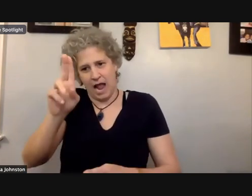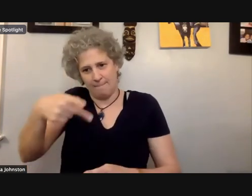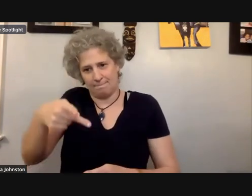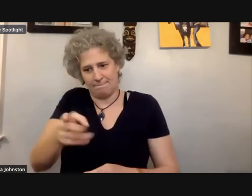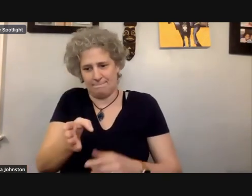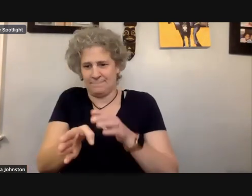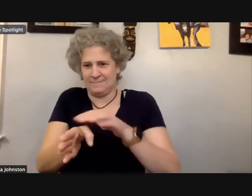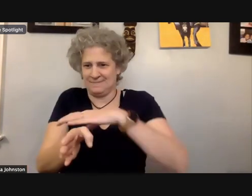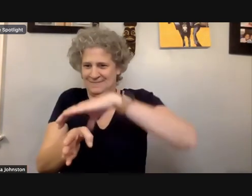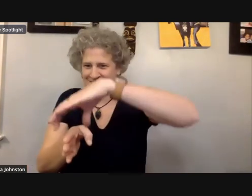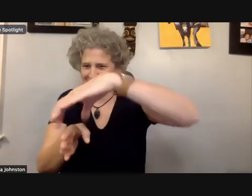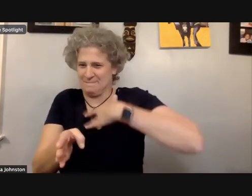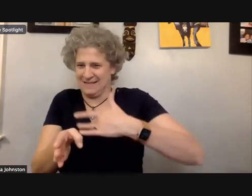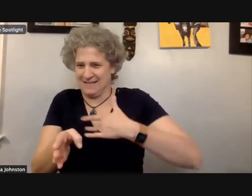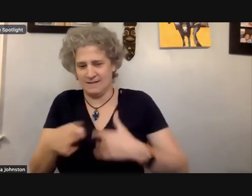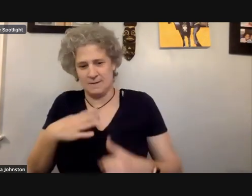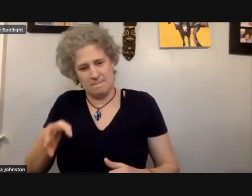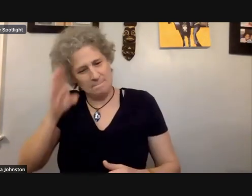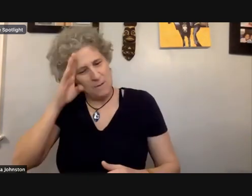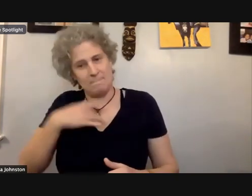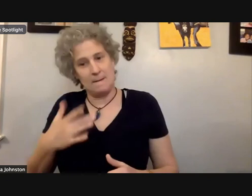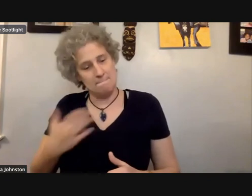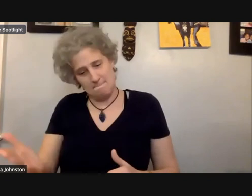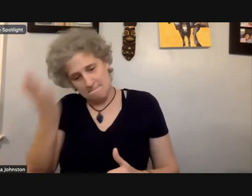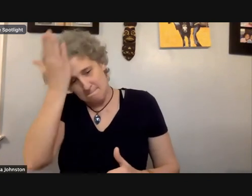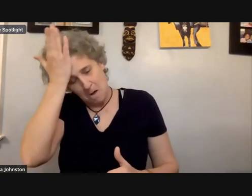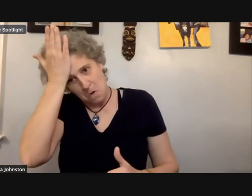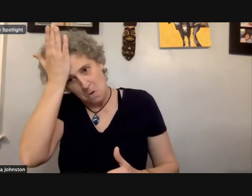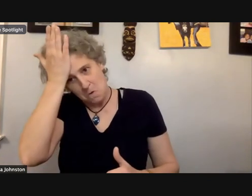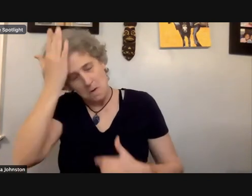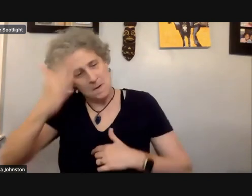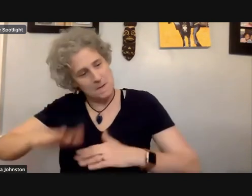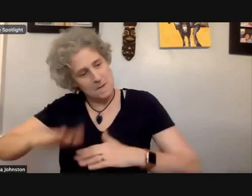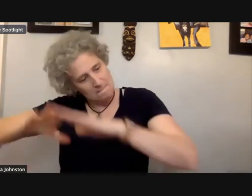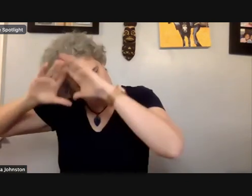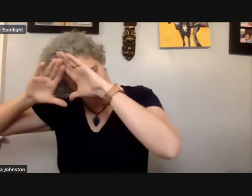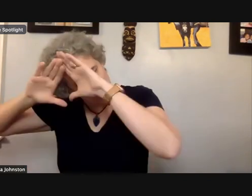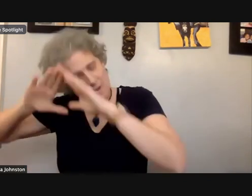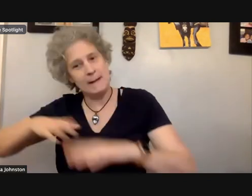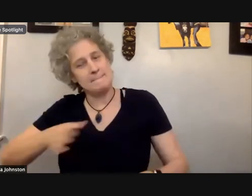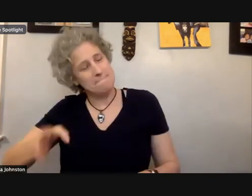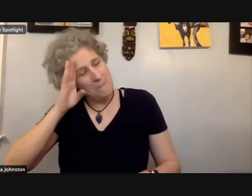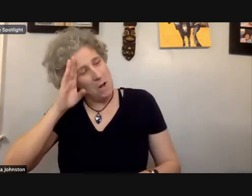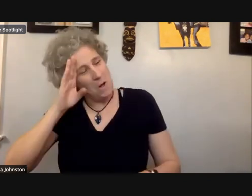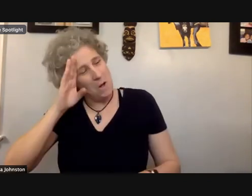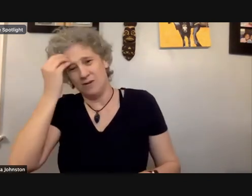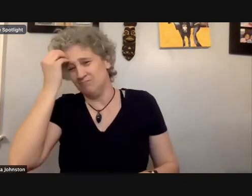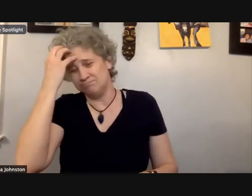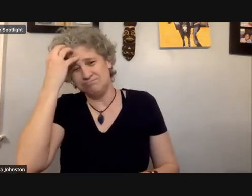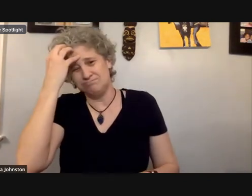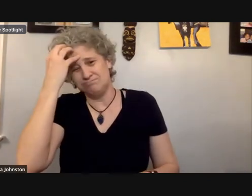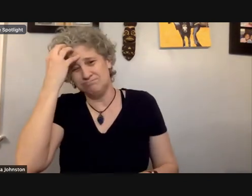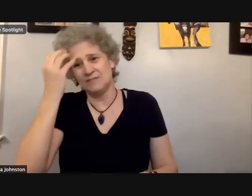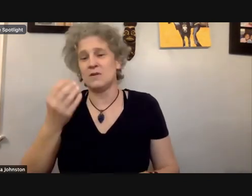Okay. This classifier would reference something vertical that hits you on the head.